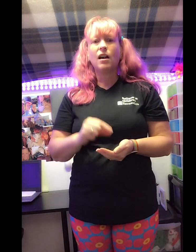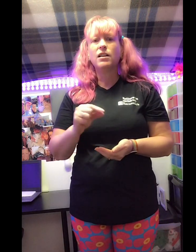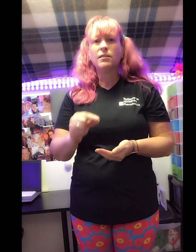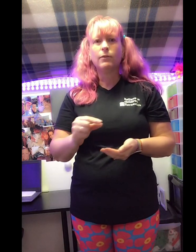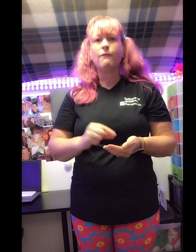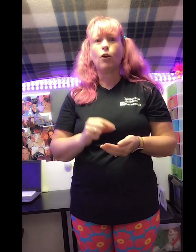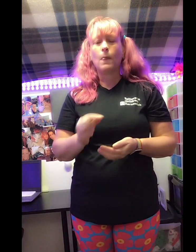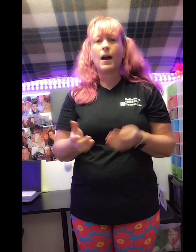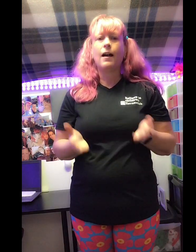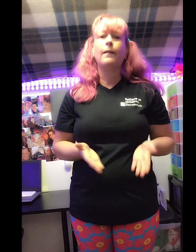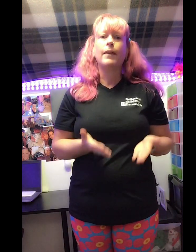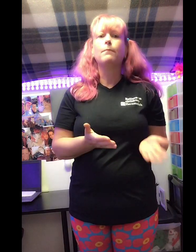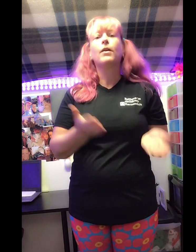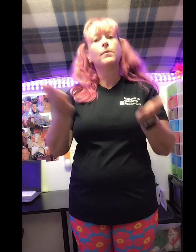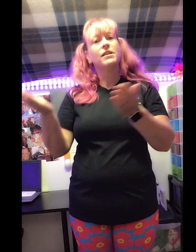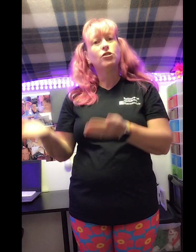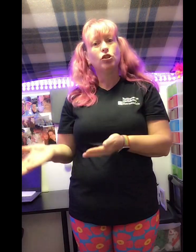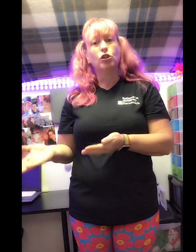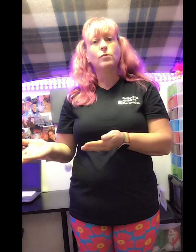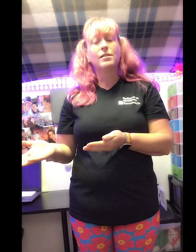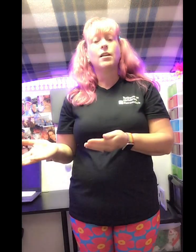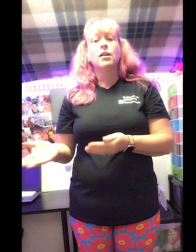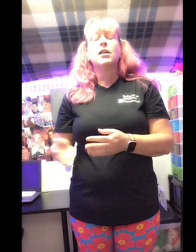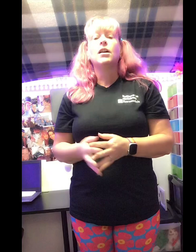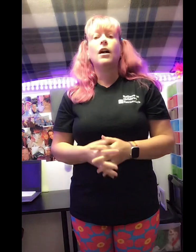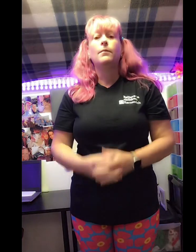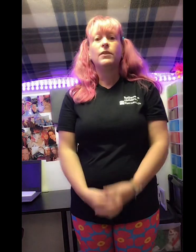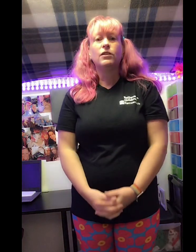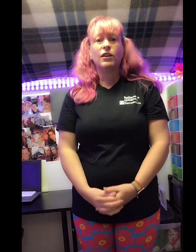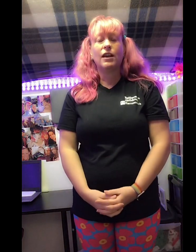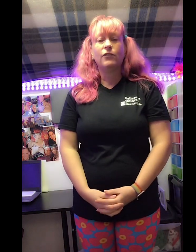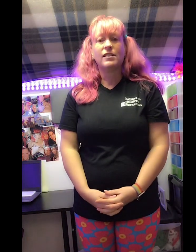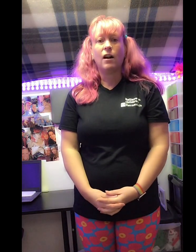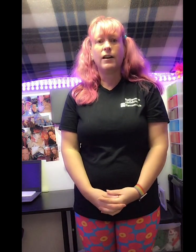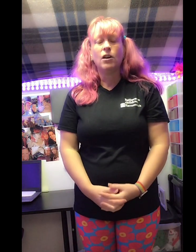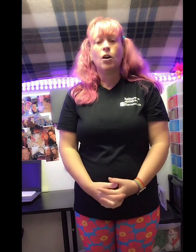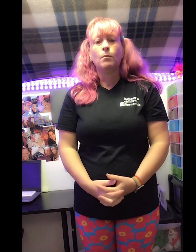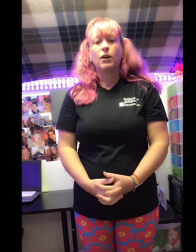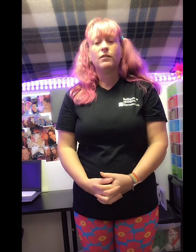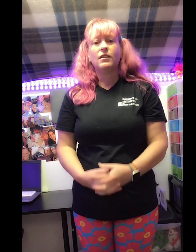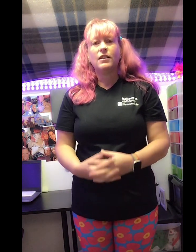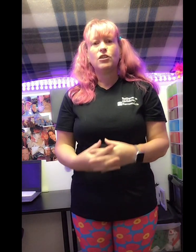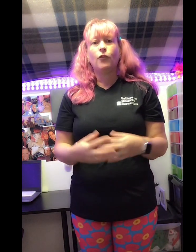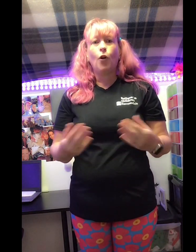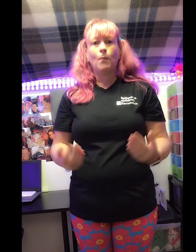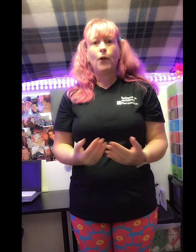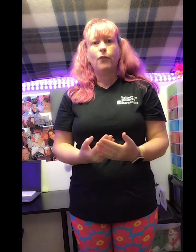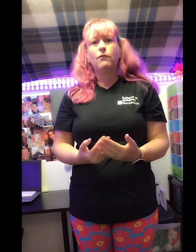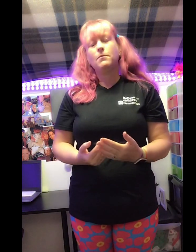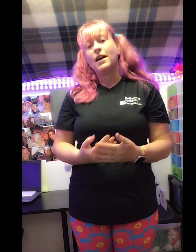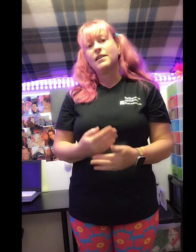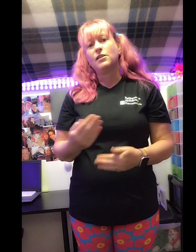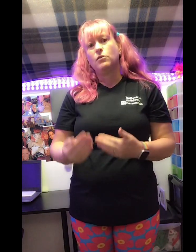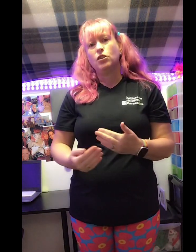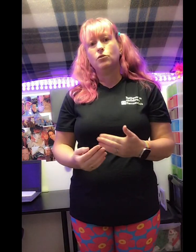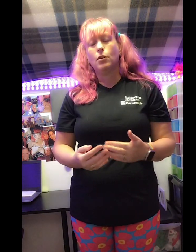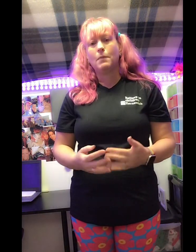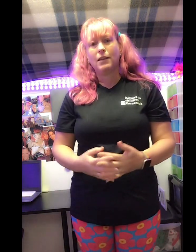till they've got that, and then perhaps introduce the other give sign. But you've got both of them there so that you can make the